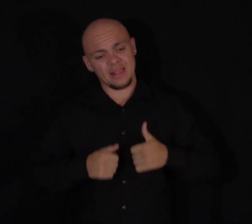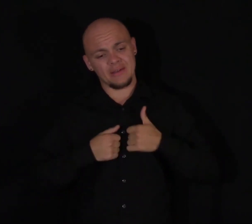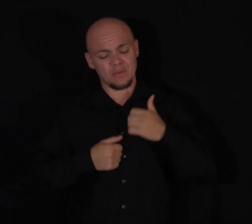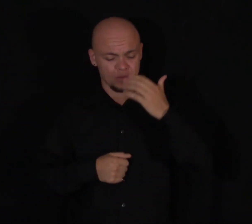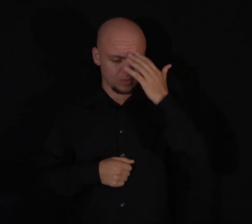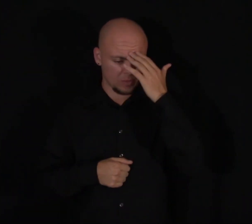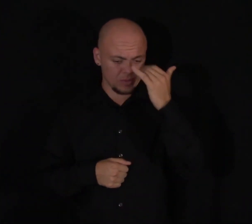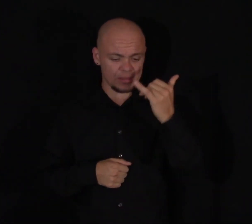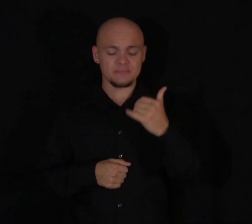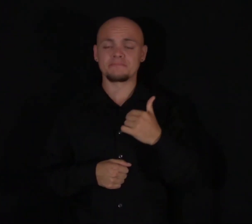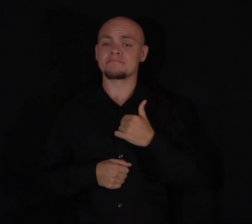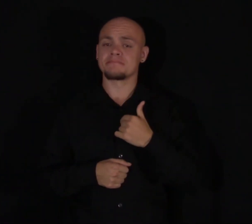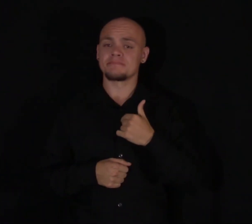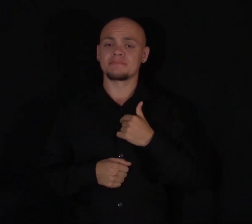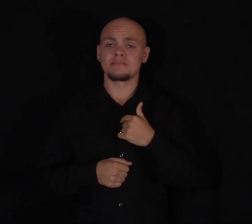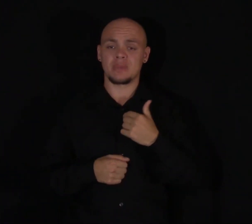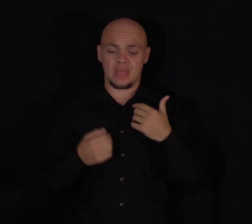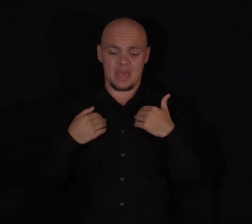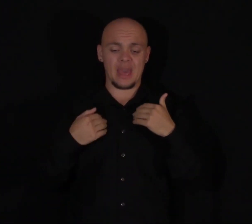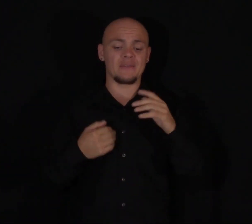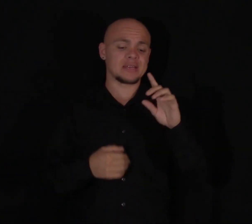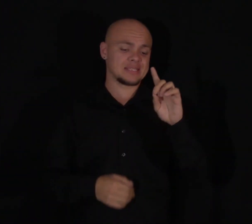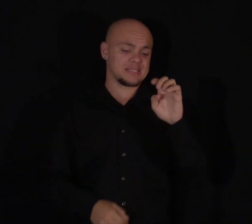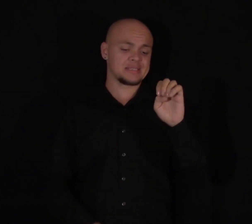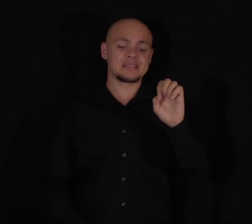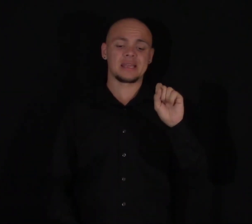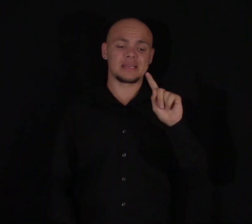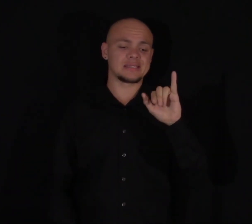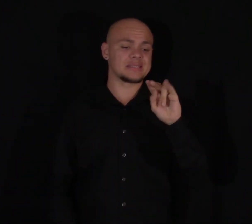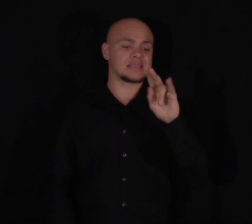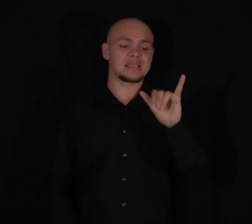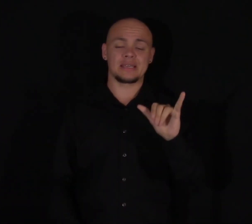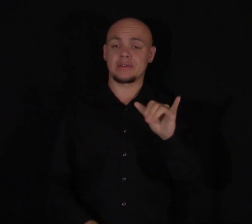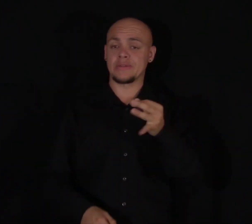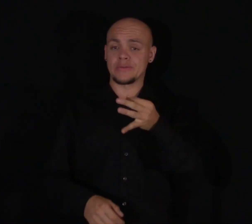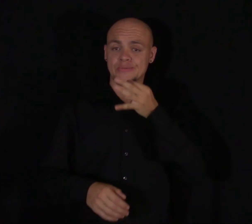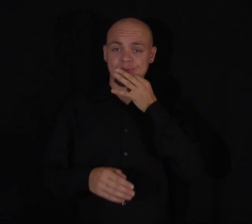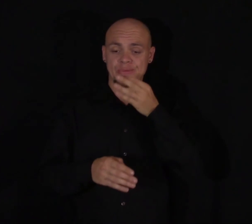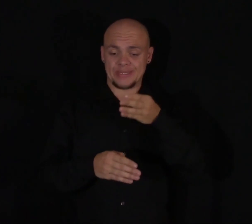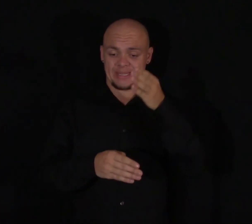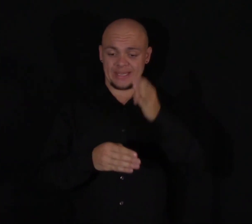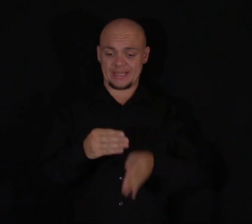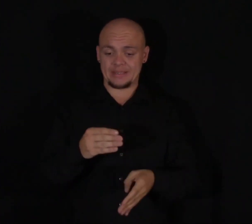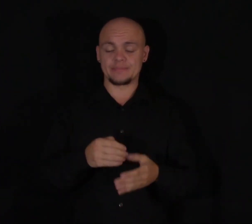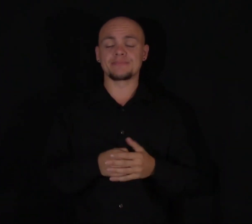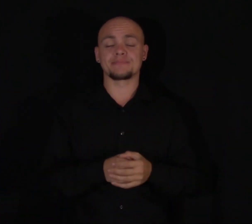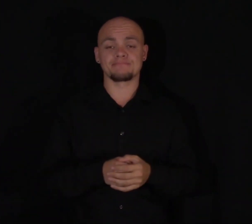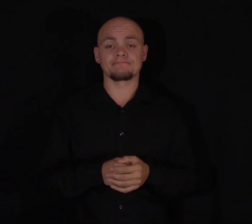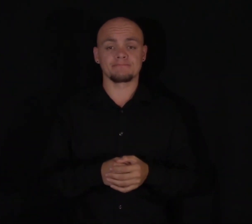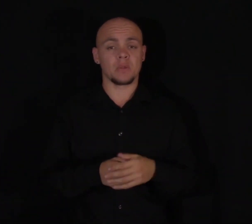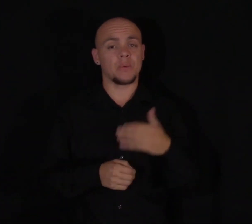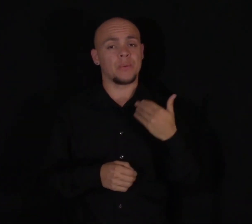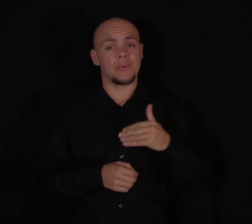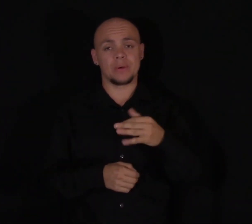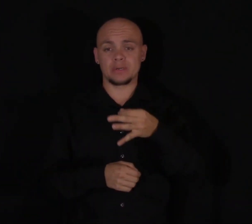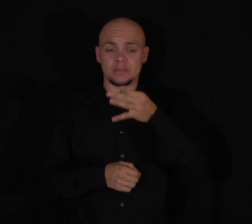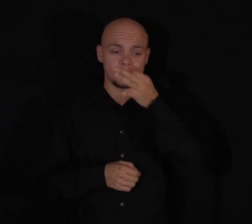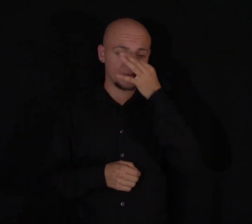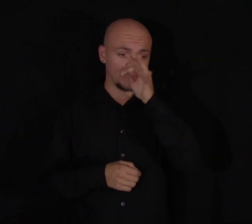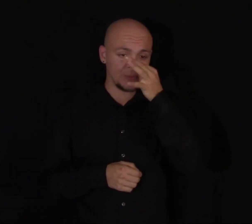might fulfill my destiny, which is now drawing to a close. Soon, oh, very soon, will